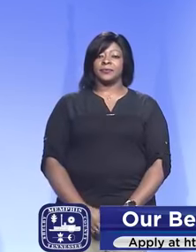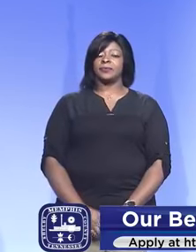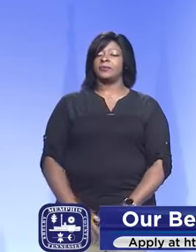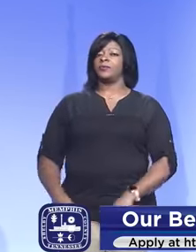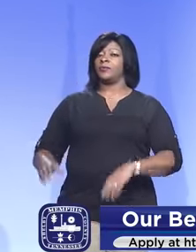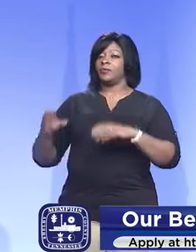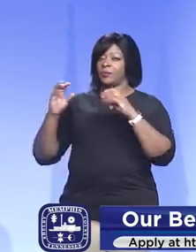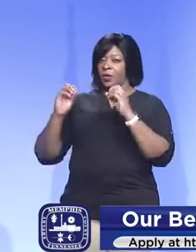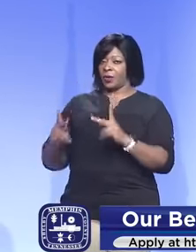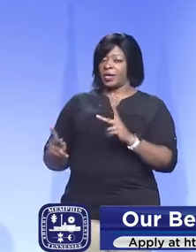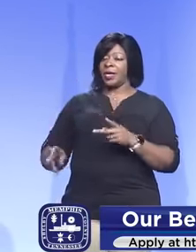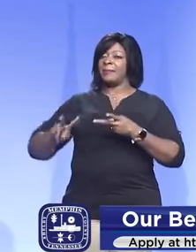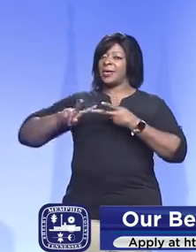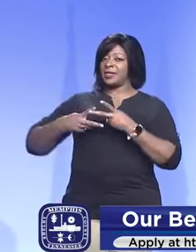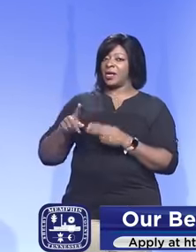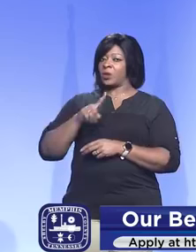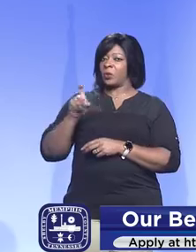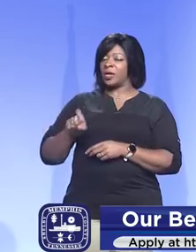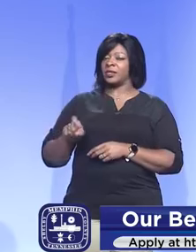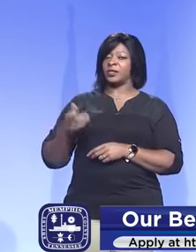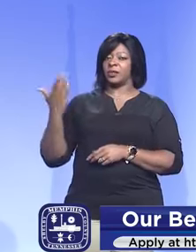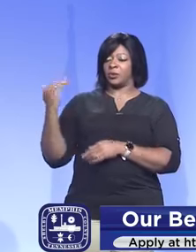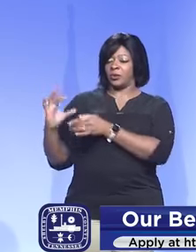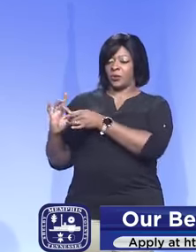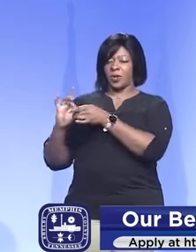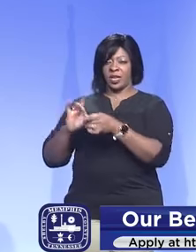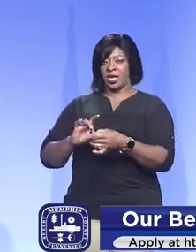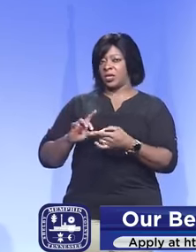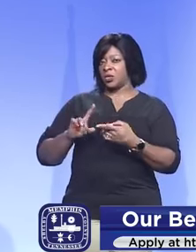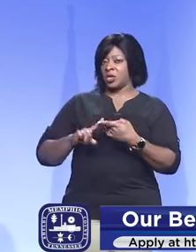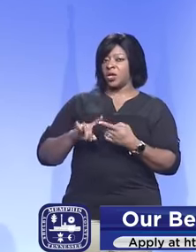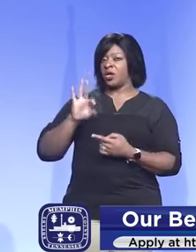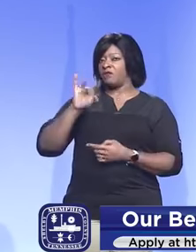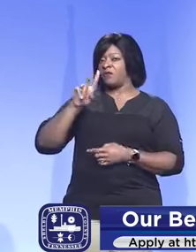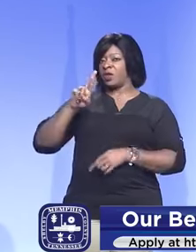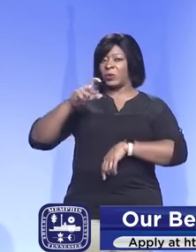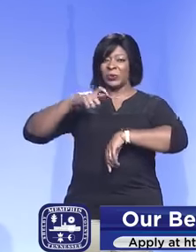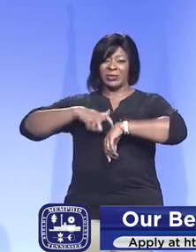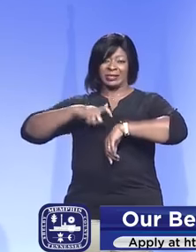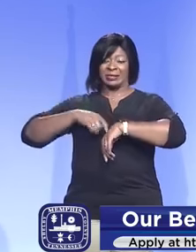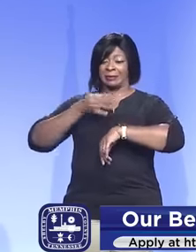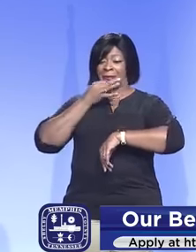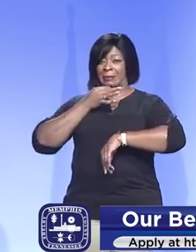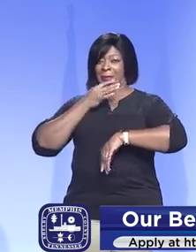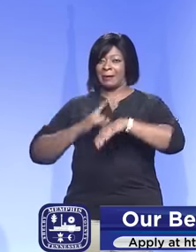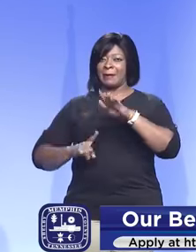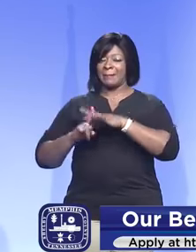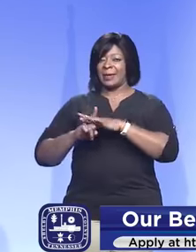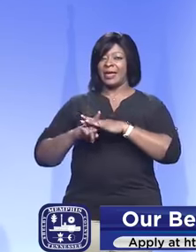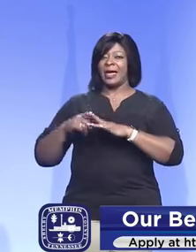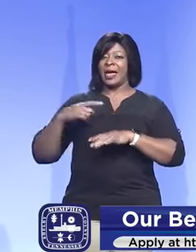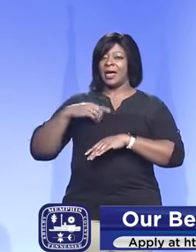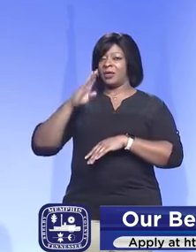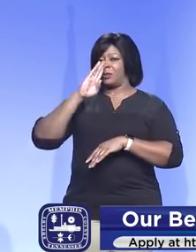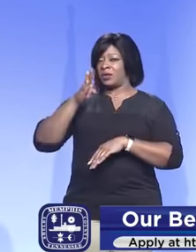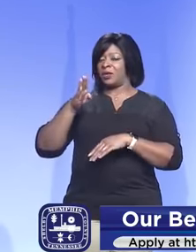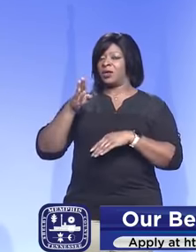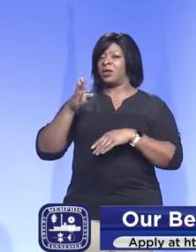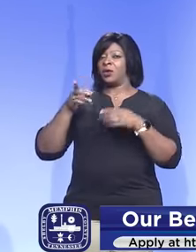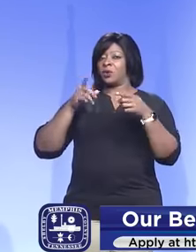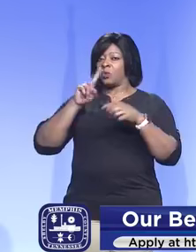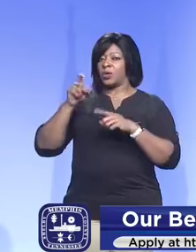Okay. My other question was related to the flu season coming up, and I think I directed some questions to Dr.